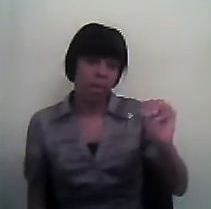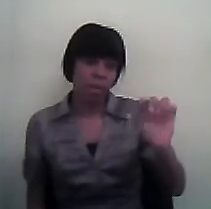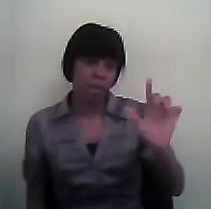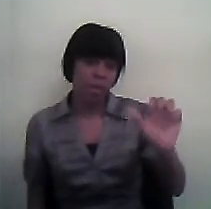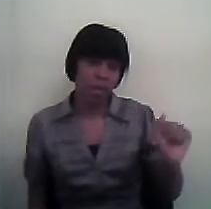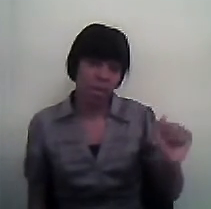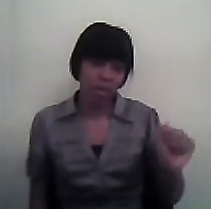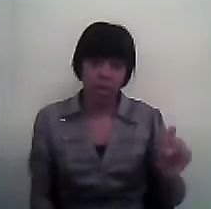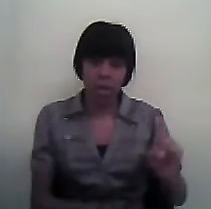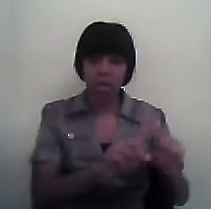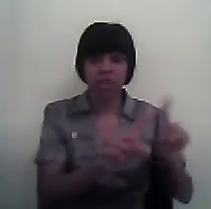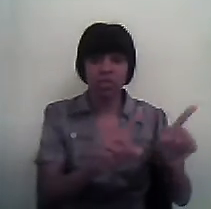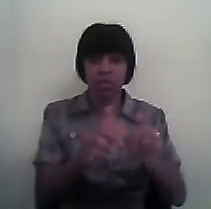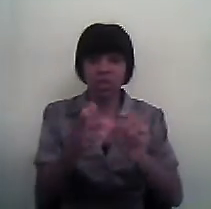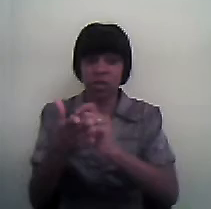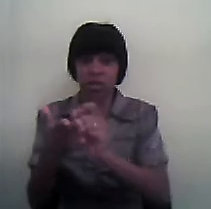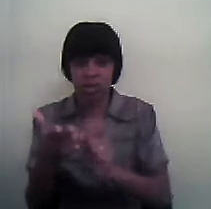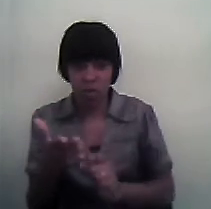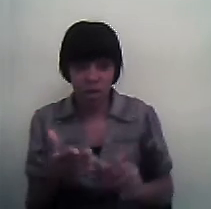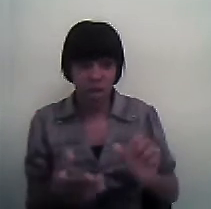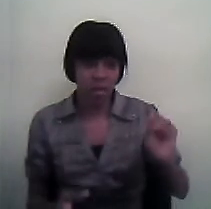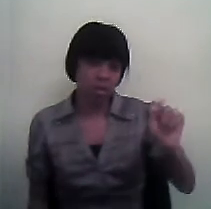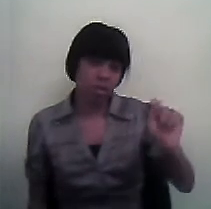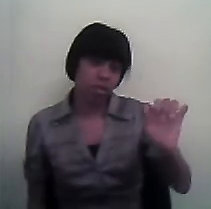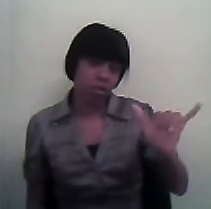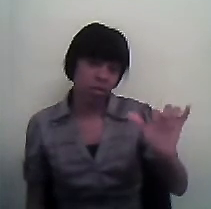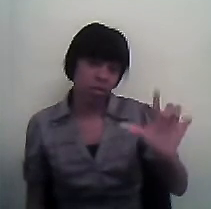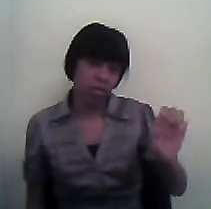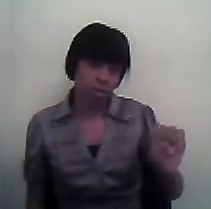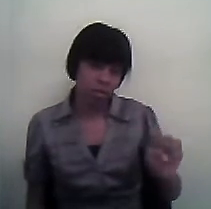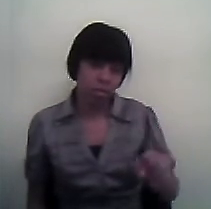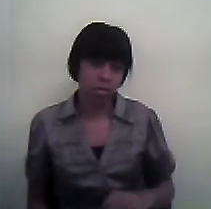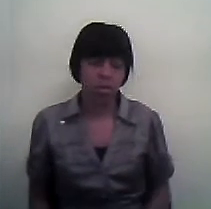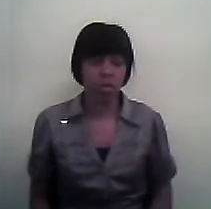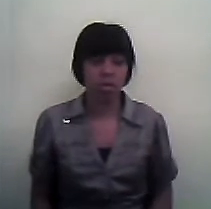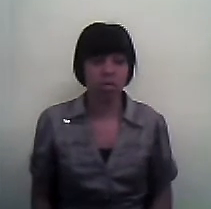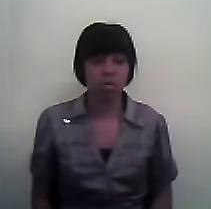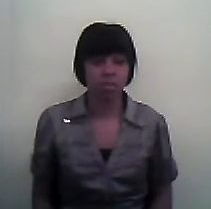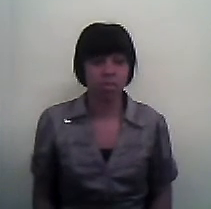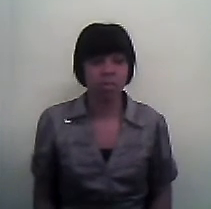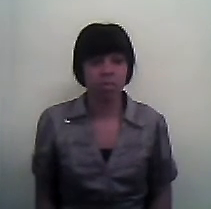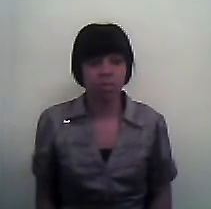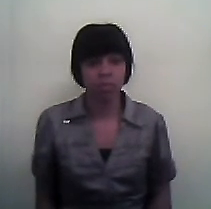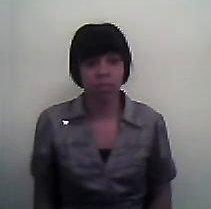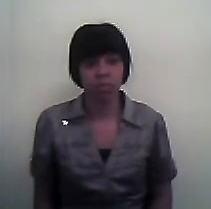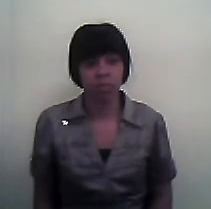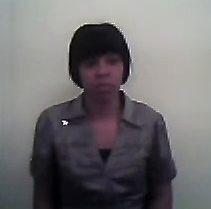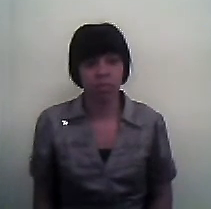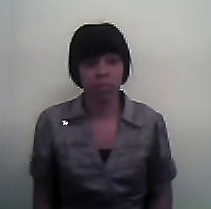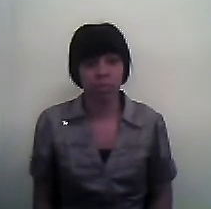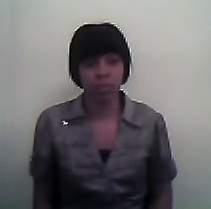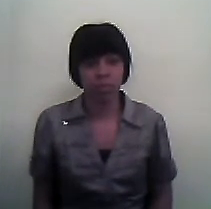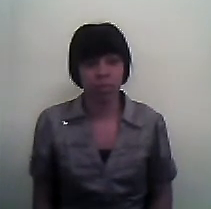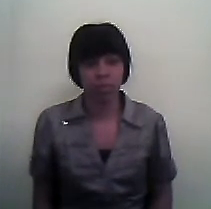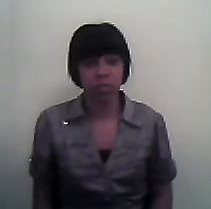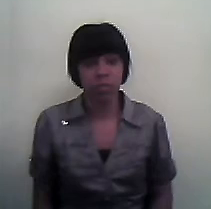for students who were thinking about becoming academics. And like I said, these are just 2 examples of how you